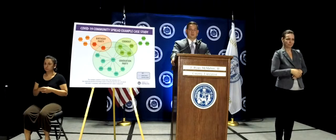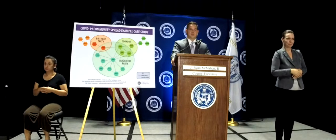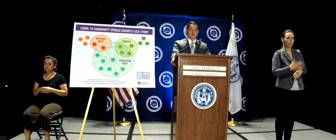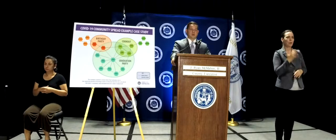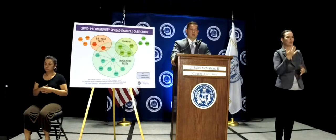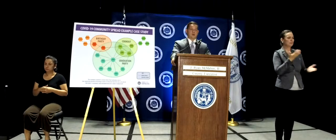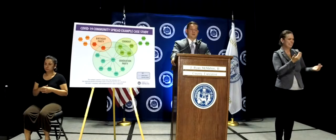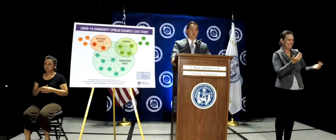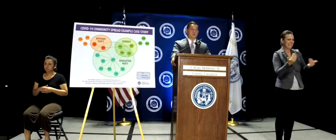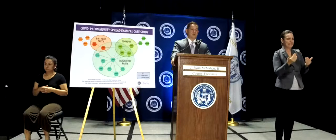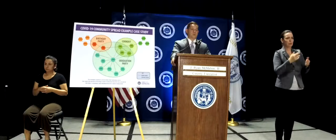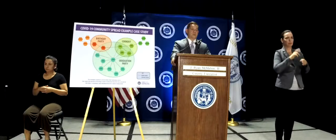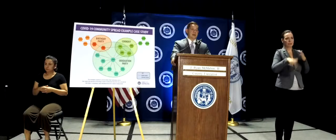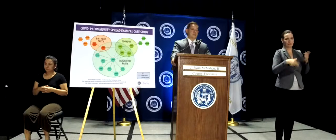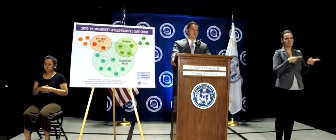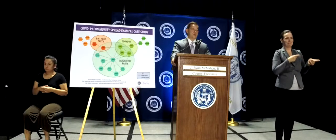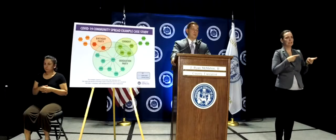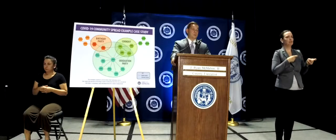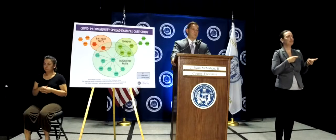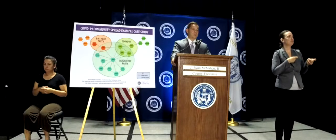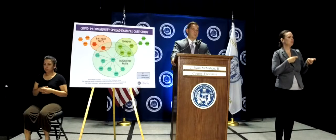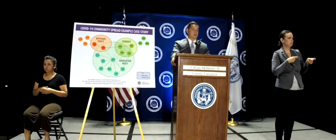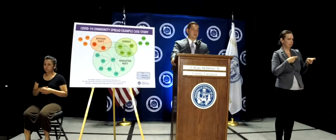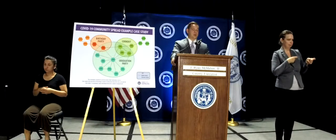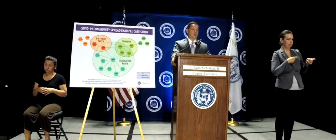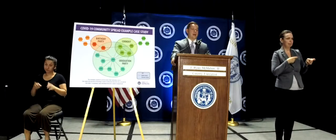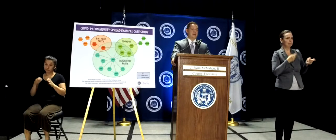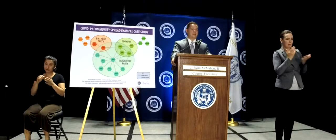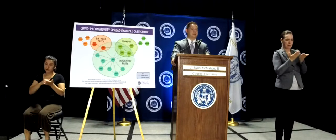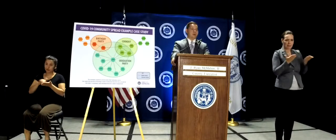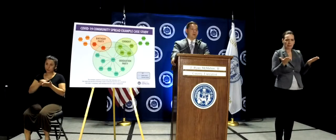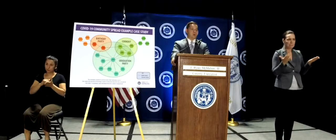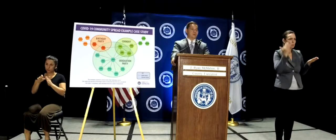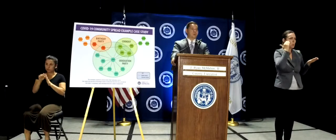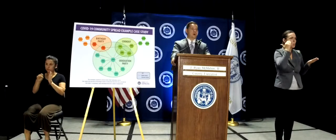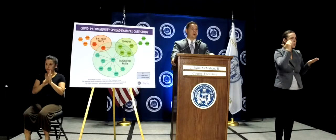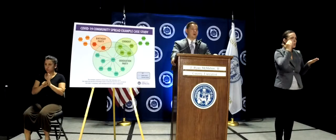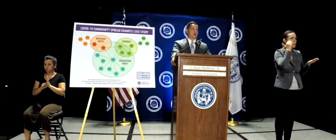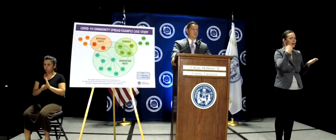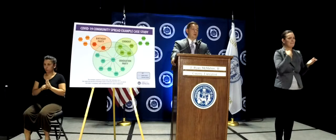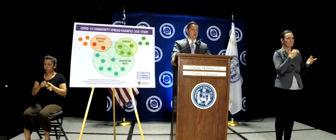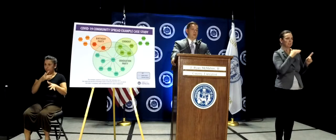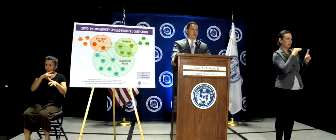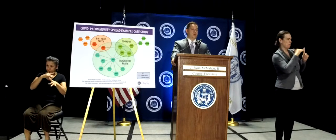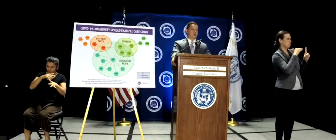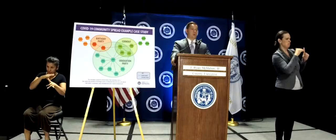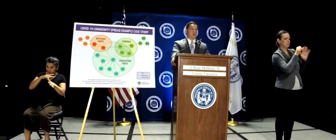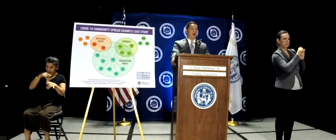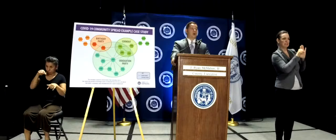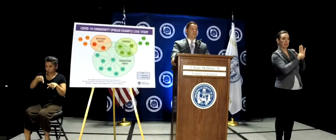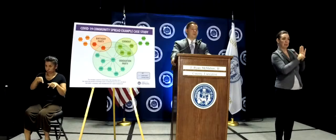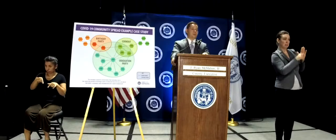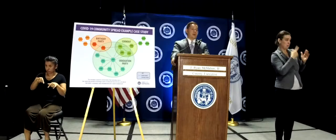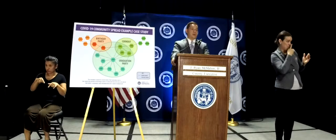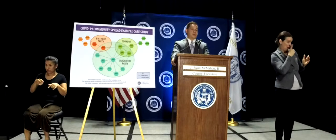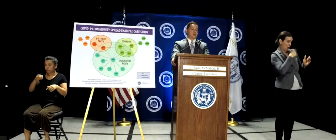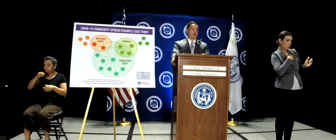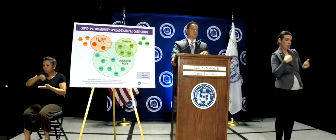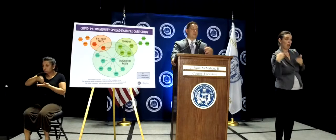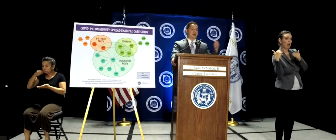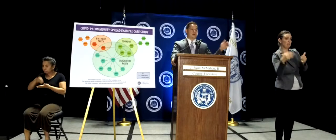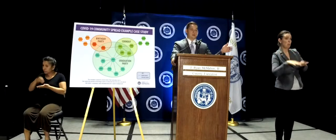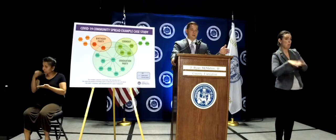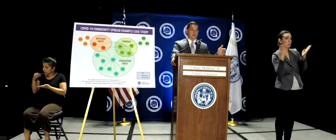suggested to the state multiple times for things like weddings and banquets where maybe there could be more than 100 people together.